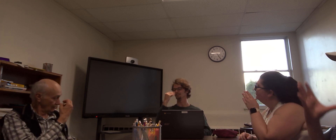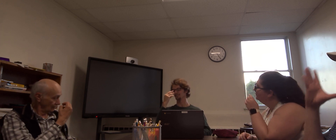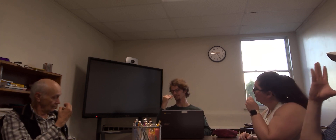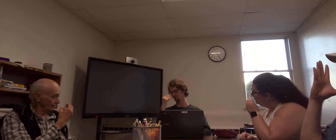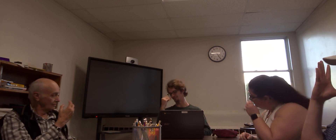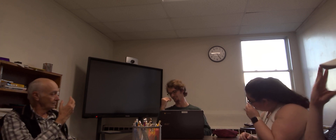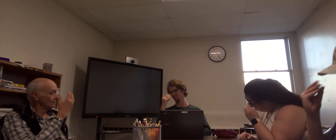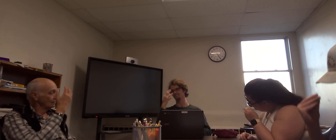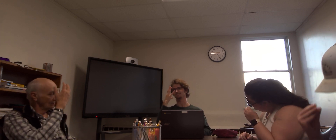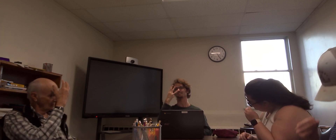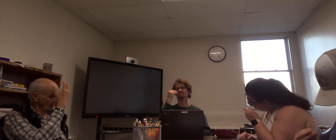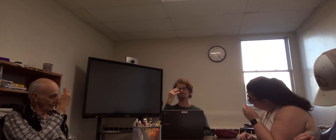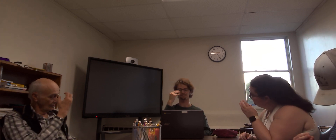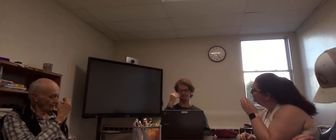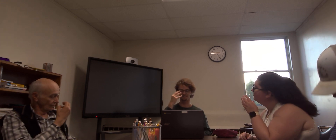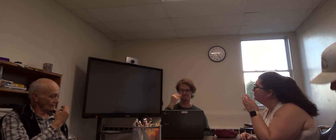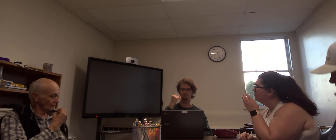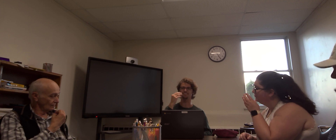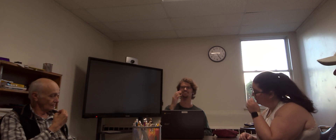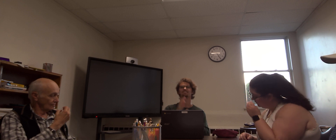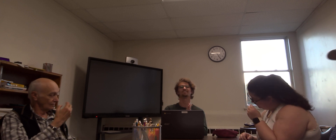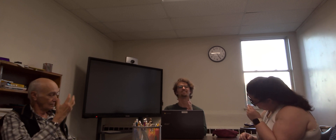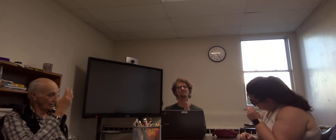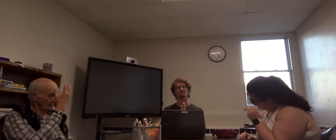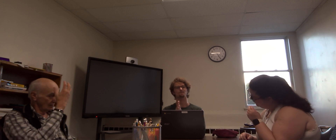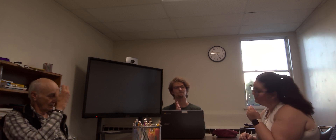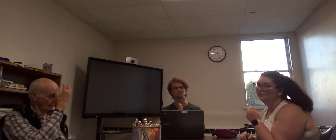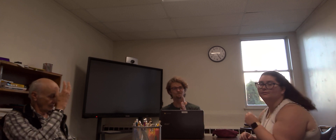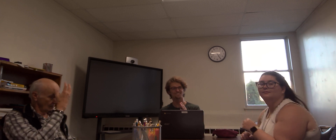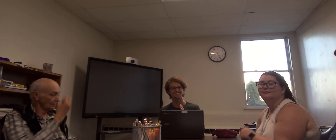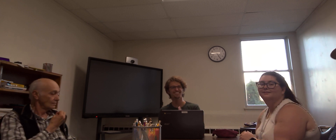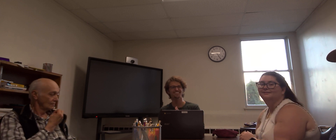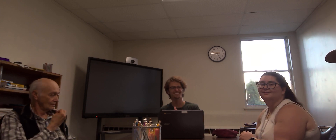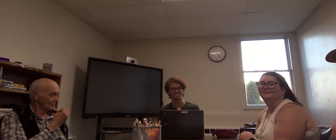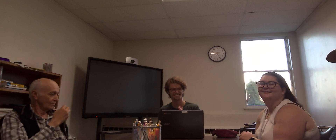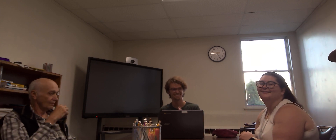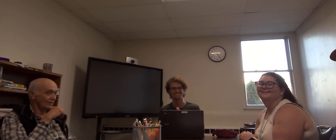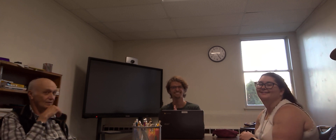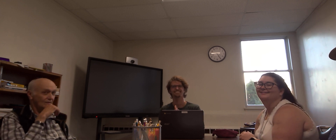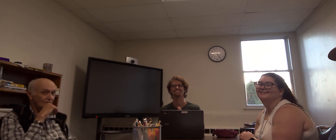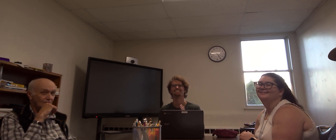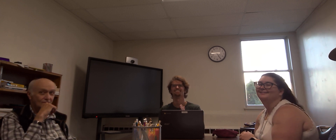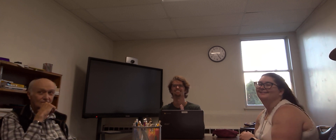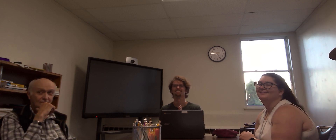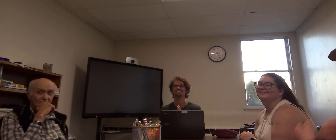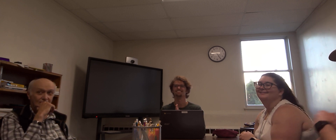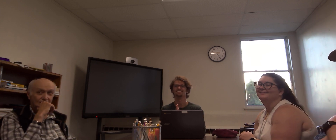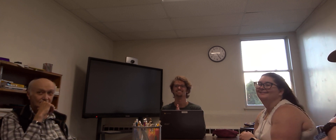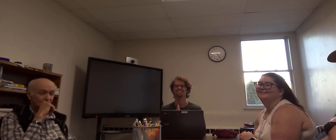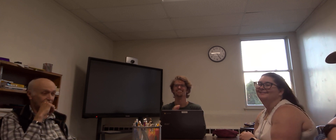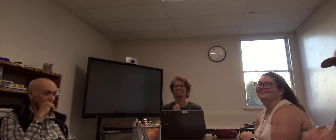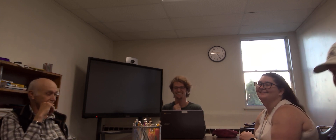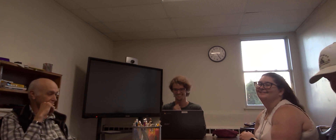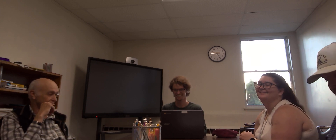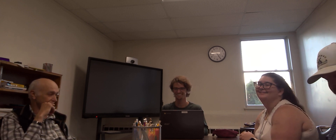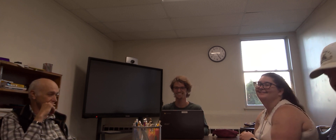kind of flutter it. I think this will be me a lot. I think this is more it. Yes. Today.